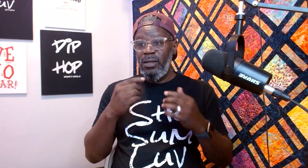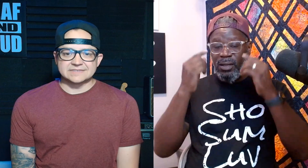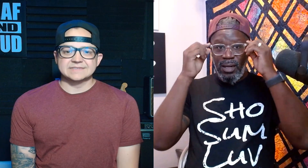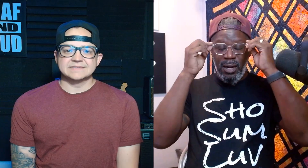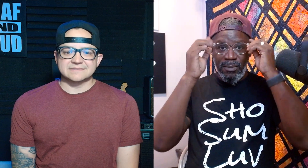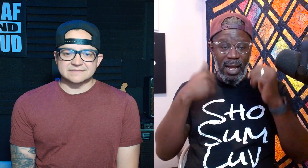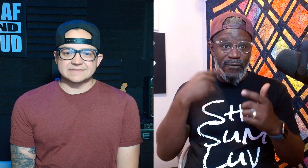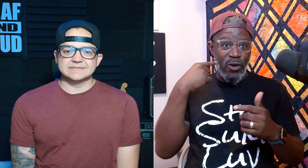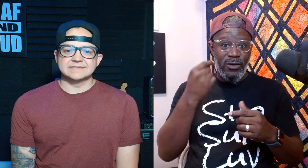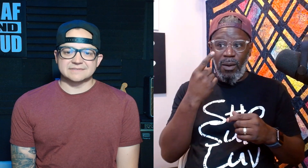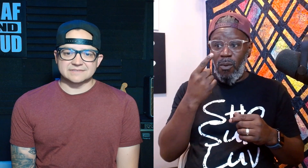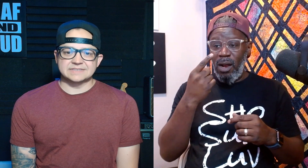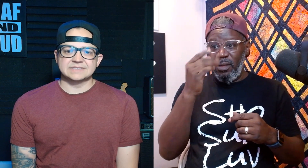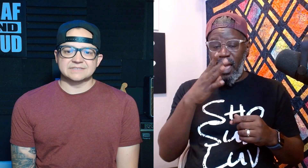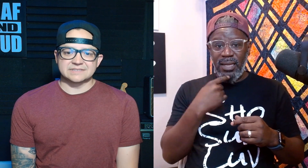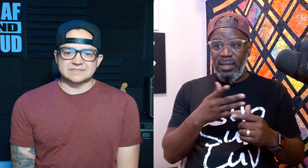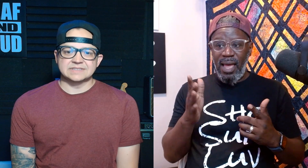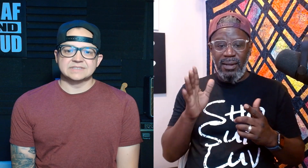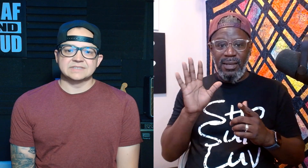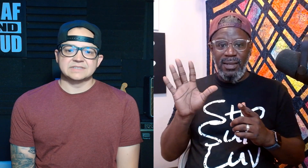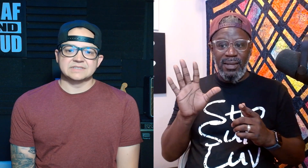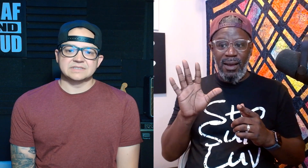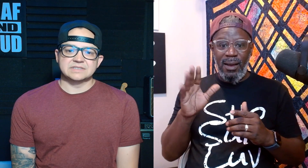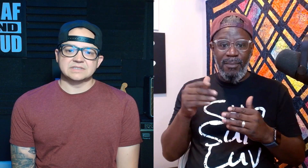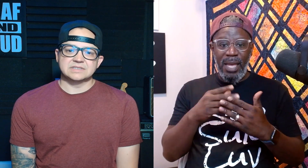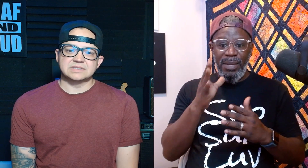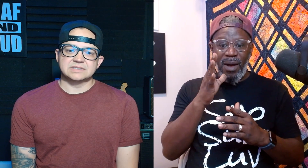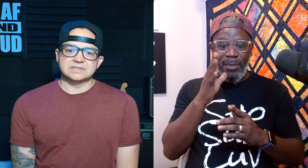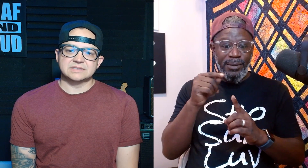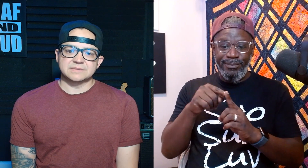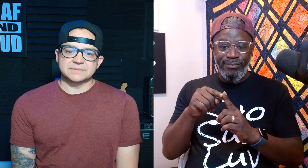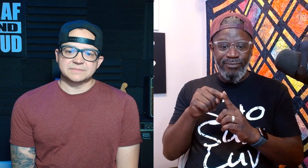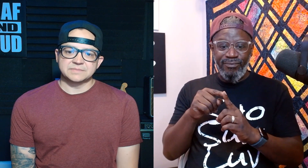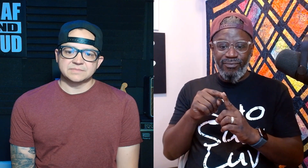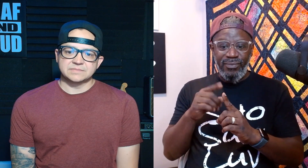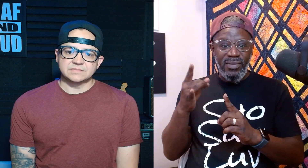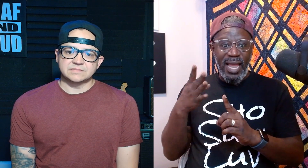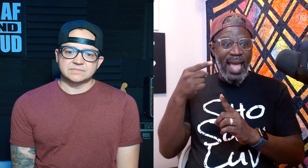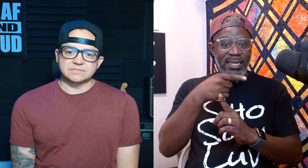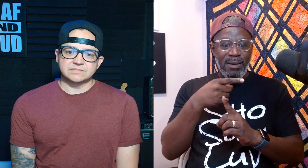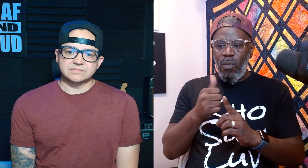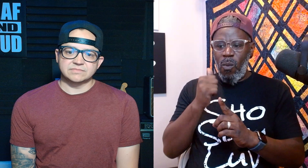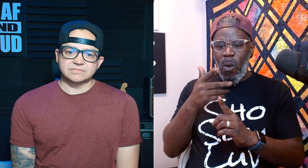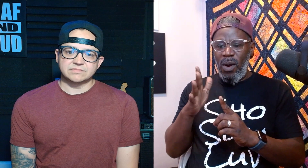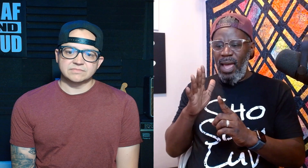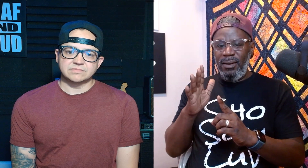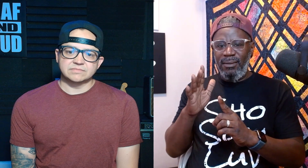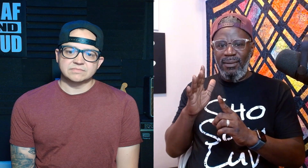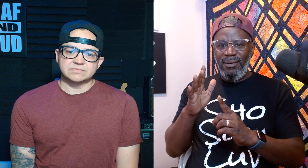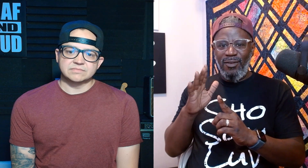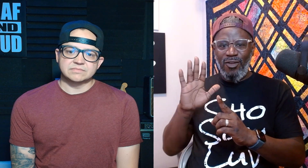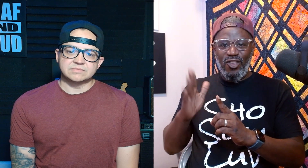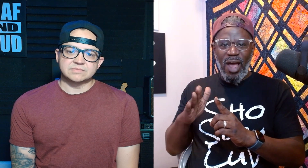Or I've heard that one dad said that his baby mama hates him, won't